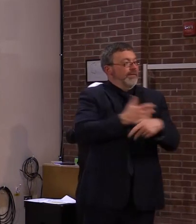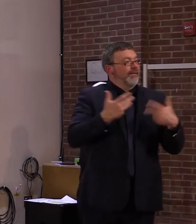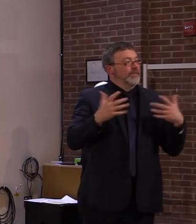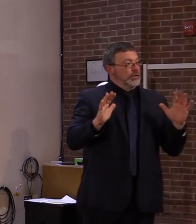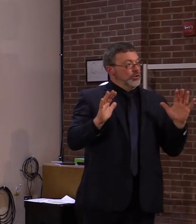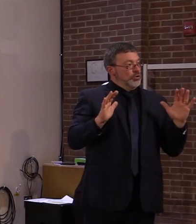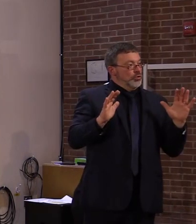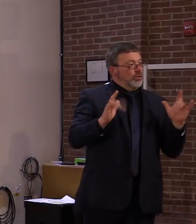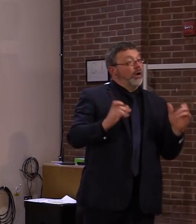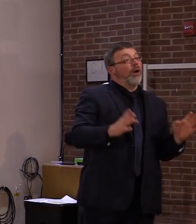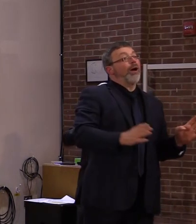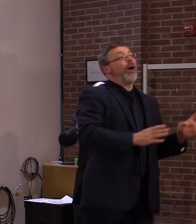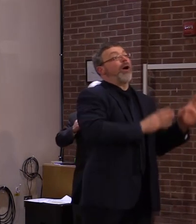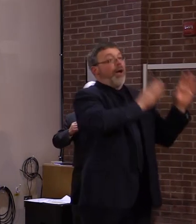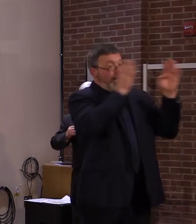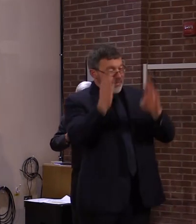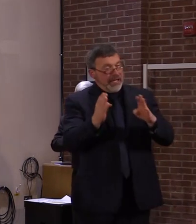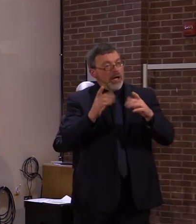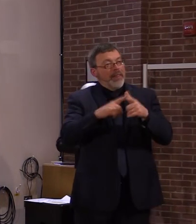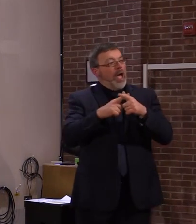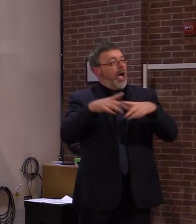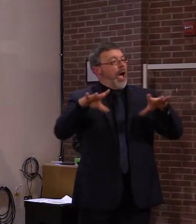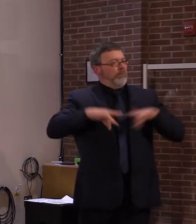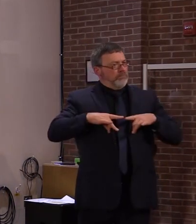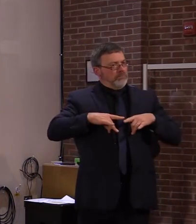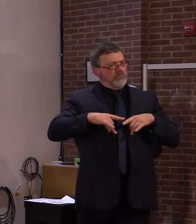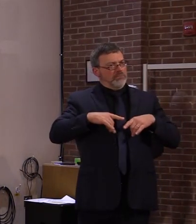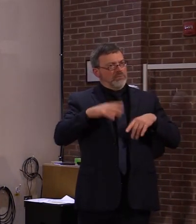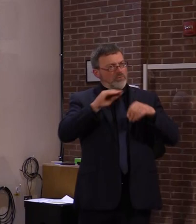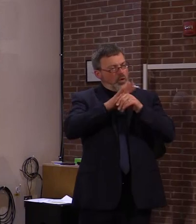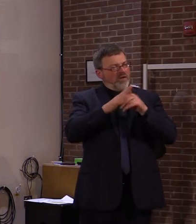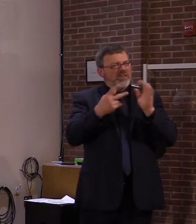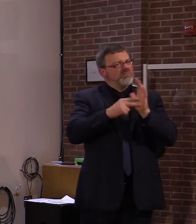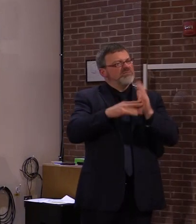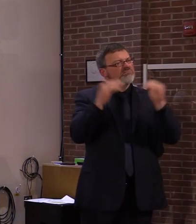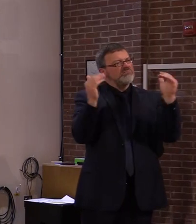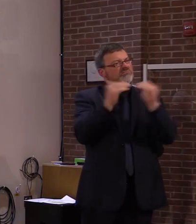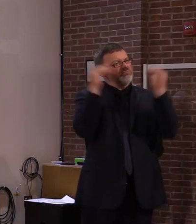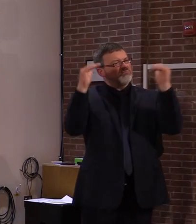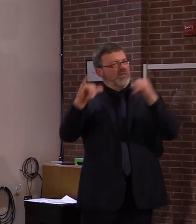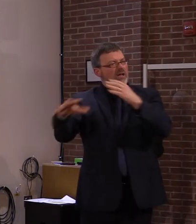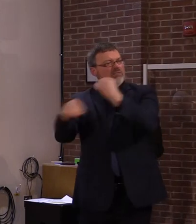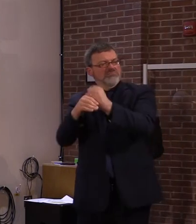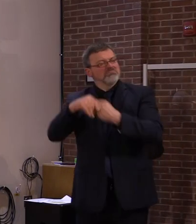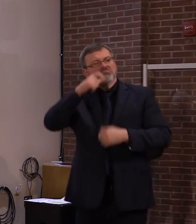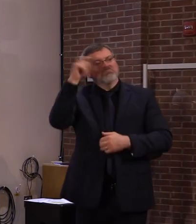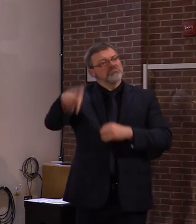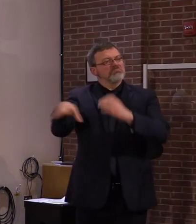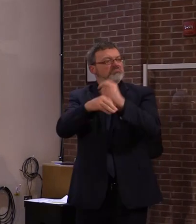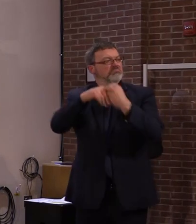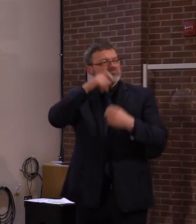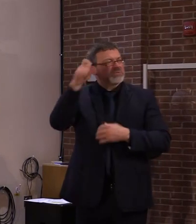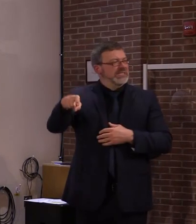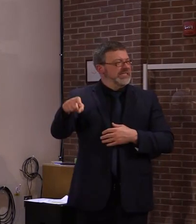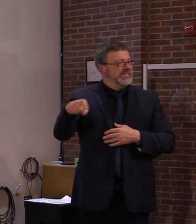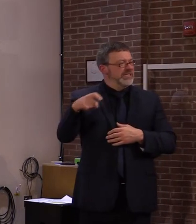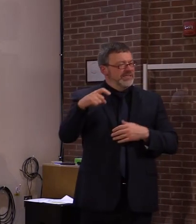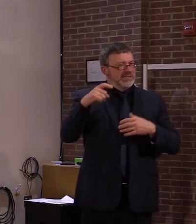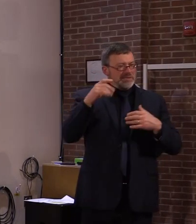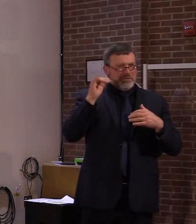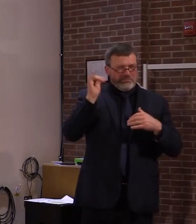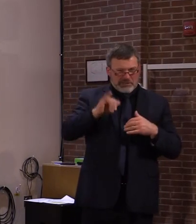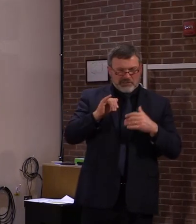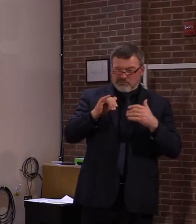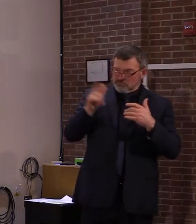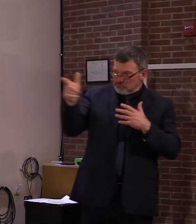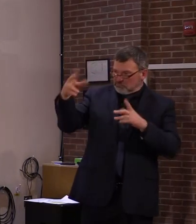you're unvaccinated. And how are the rest of us supposed to respond to comments like that? Don't believe everything you hear